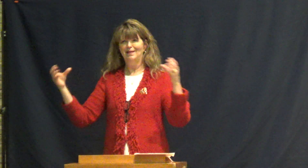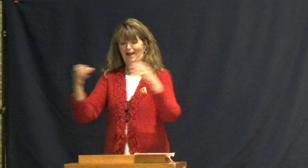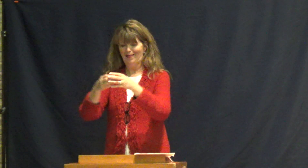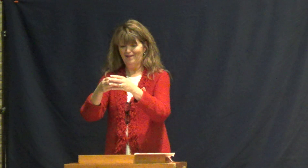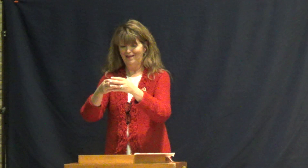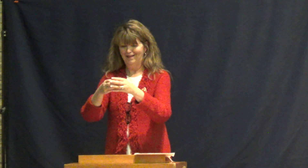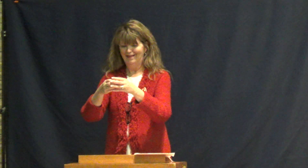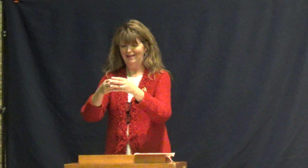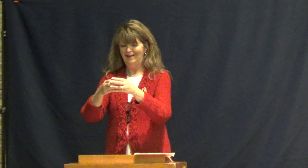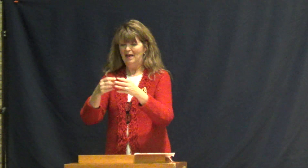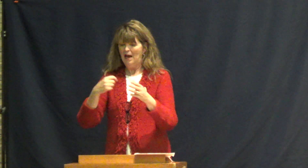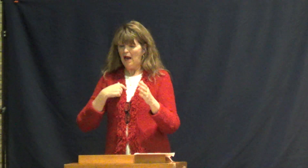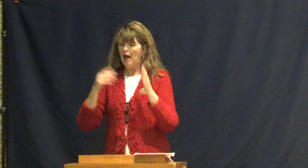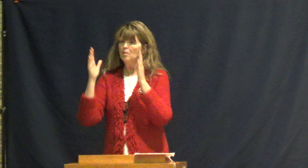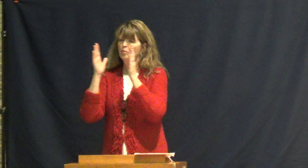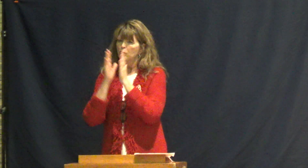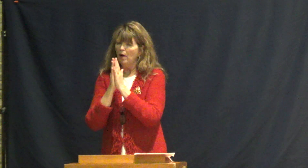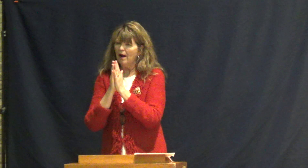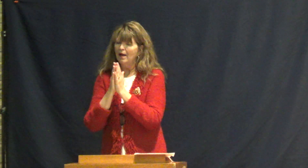with your family.